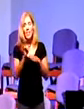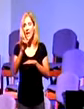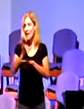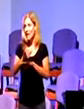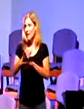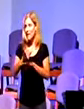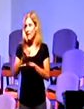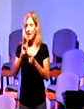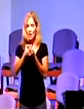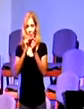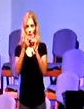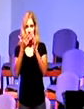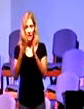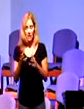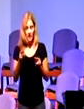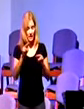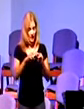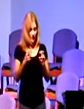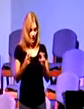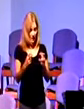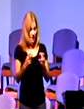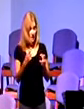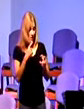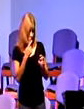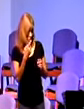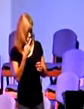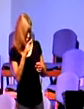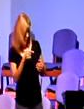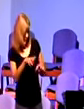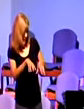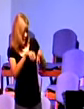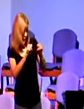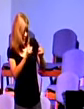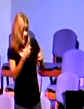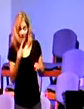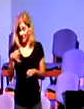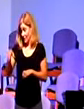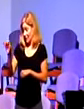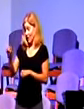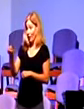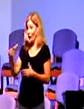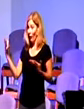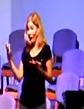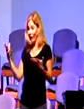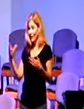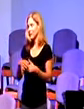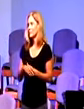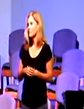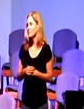got a translator, they set me down, and they asked me if I wanted to be adopted. And I said, yeah, duh.